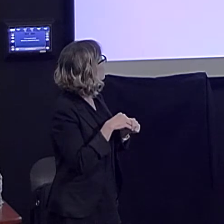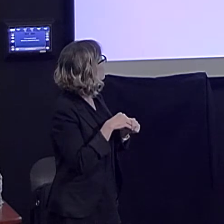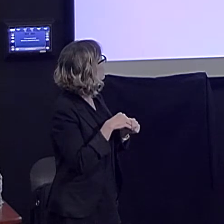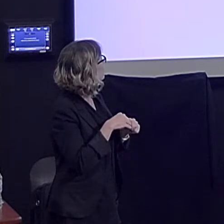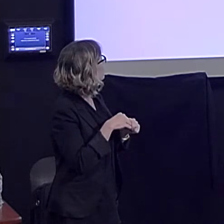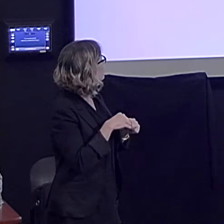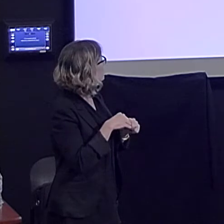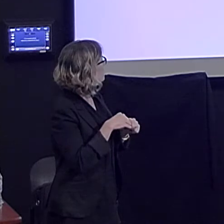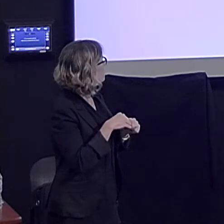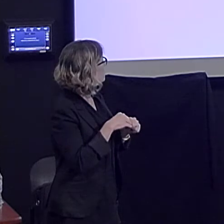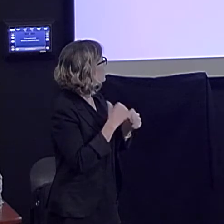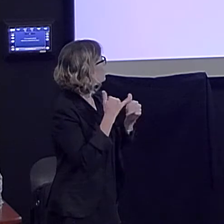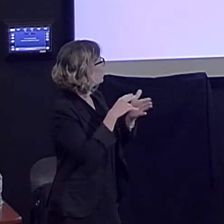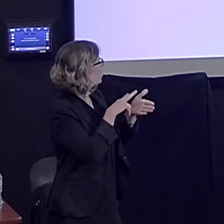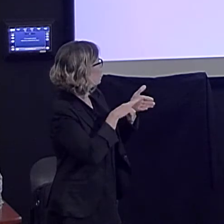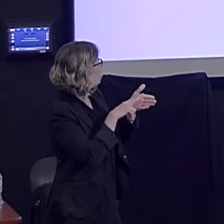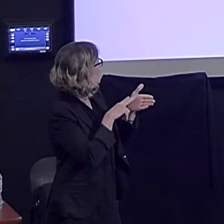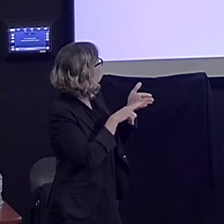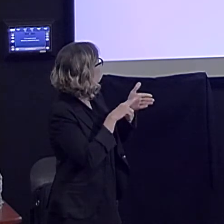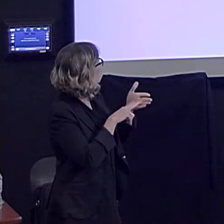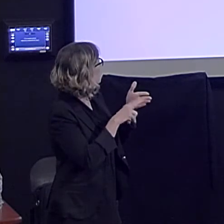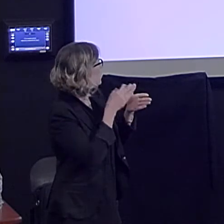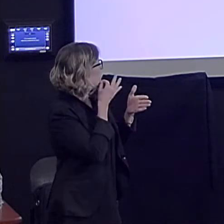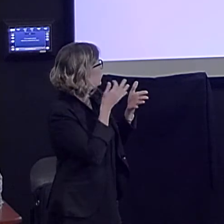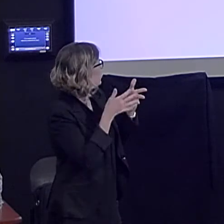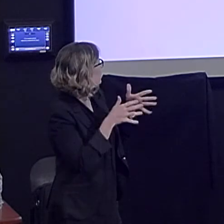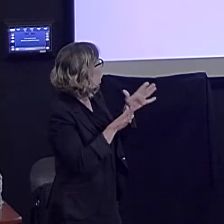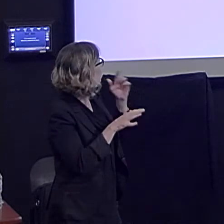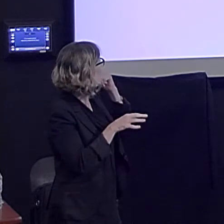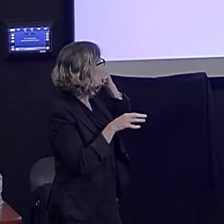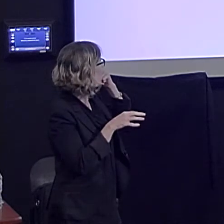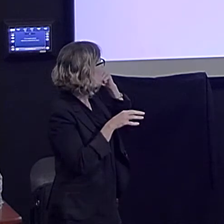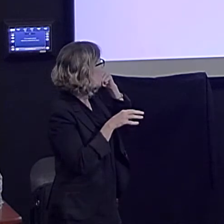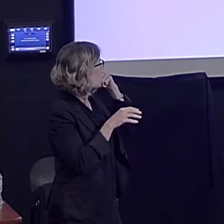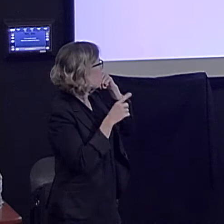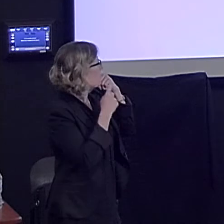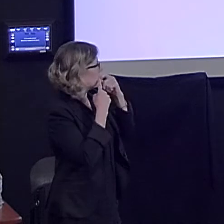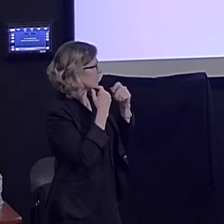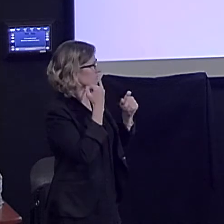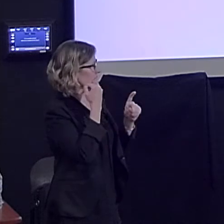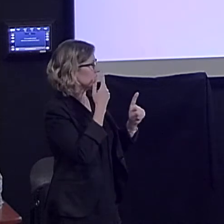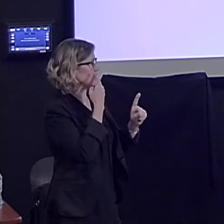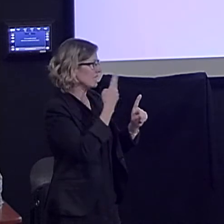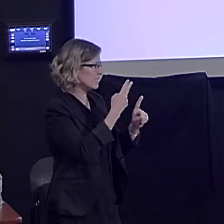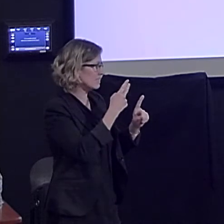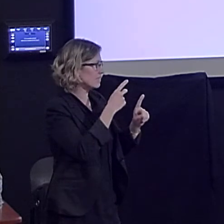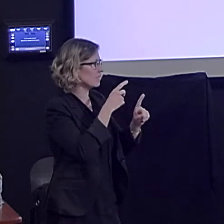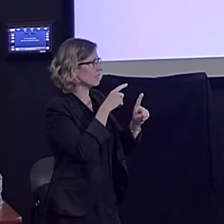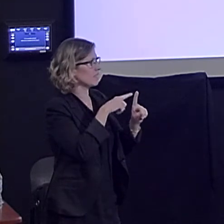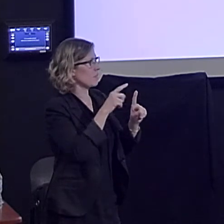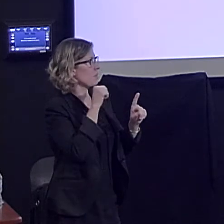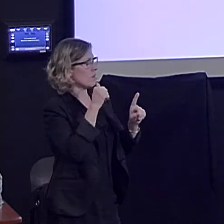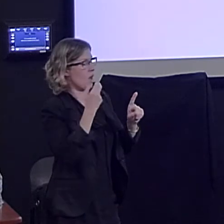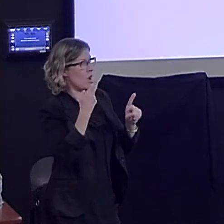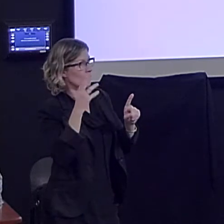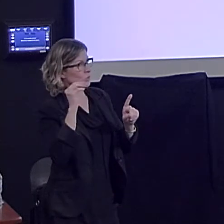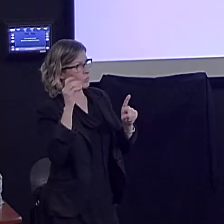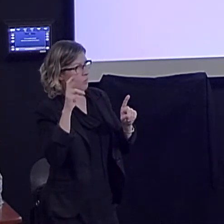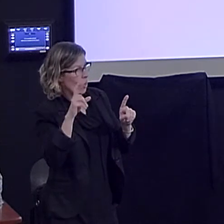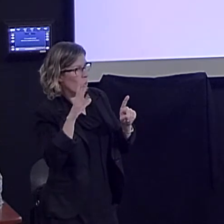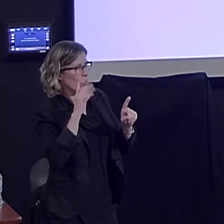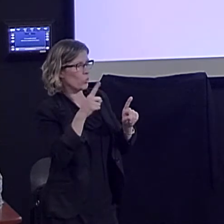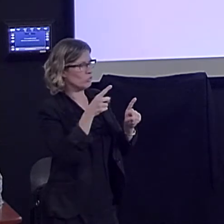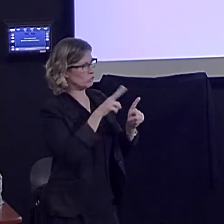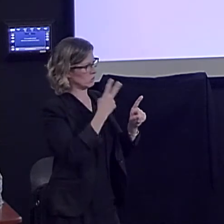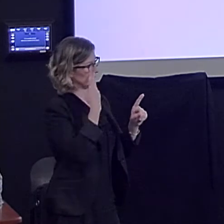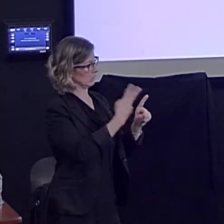of the observed action, which are critical for understanding what the action is about, what is its goal, and how to reproduce it.